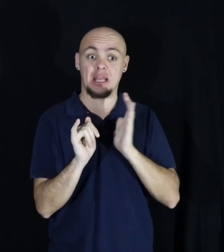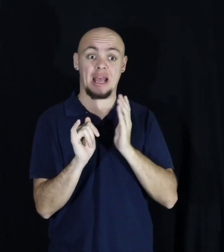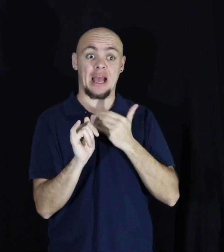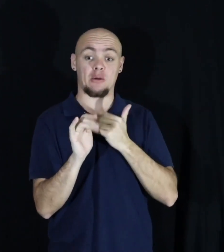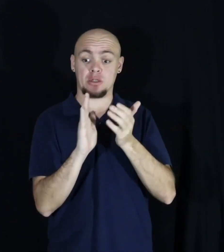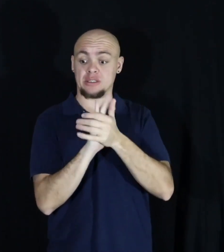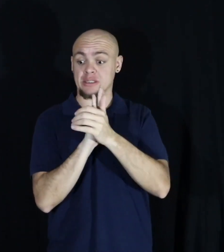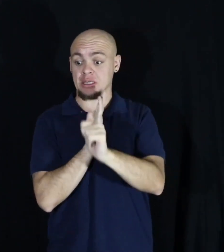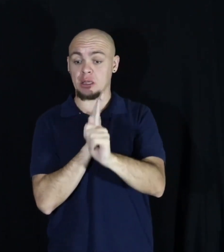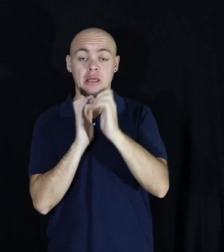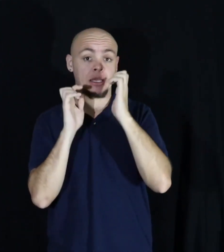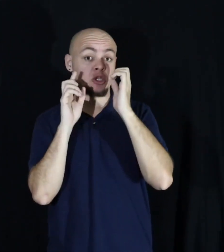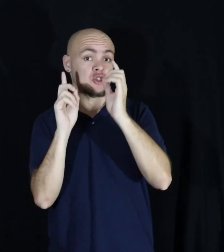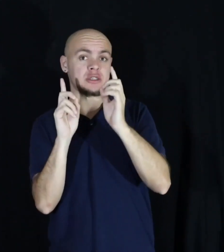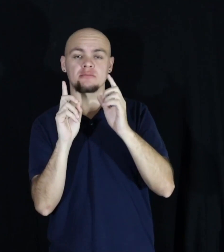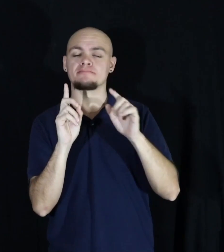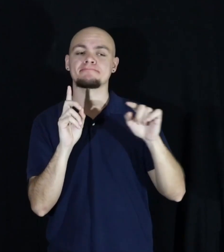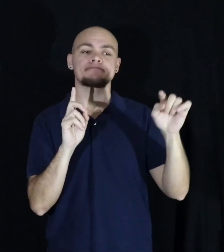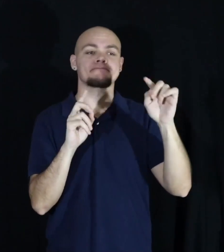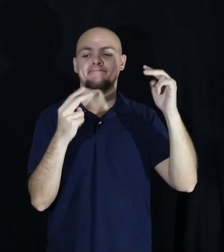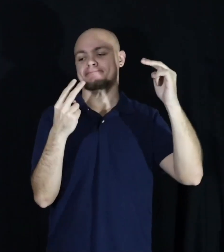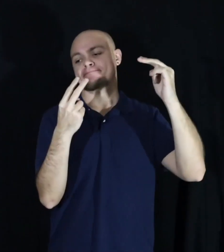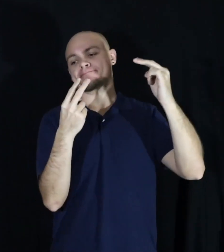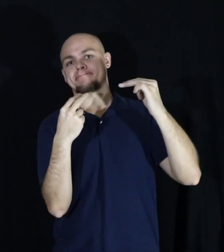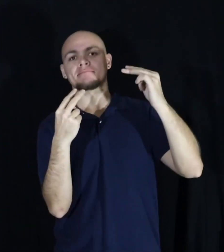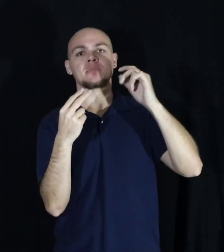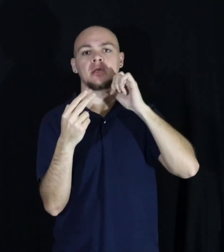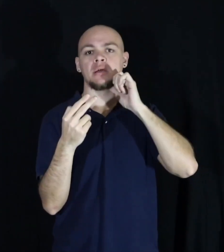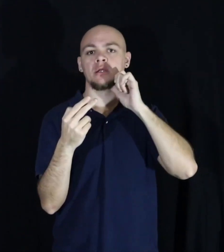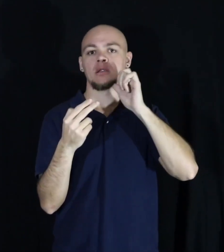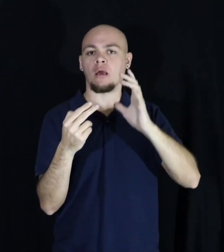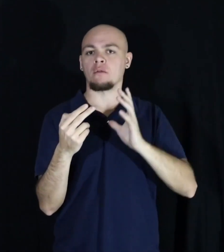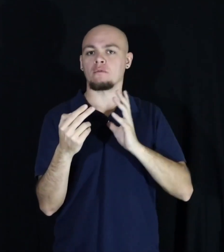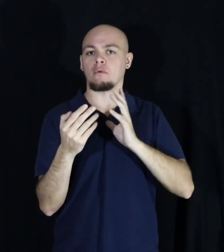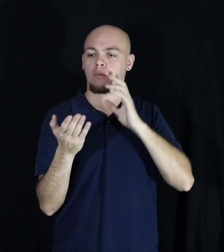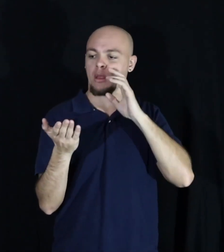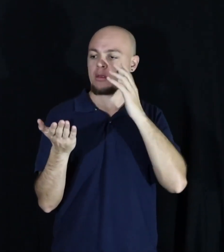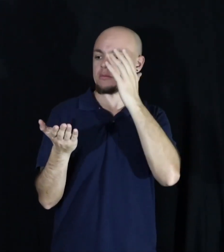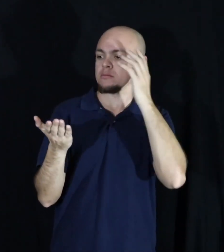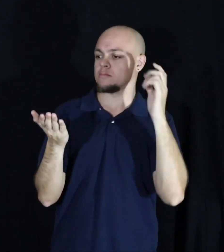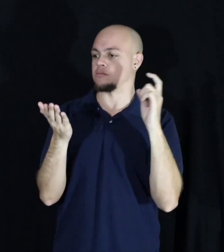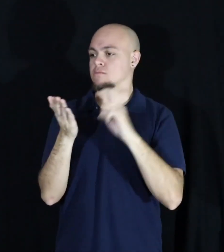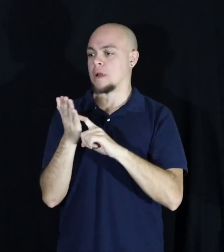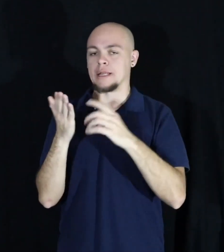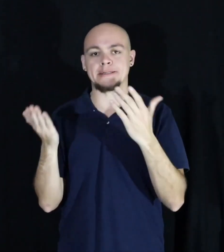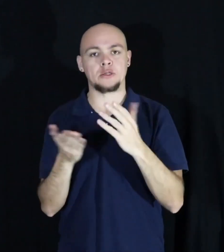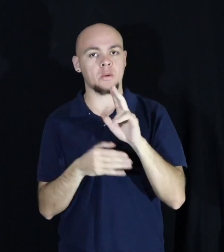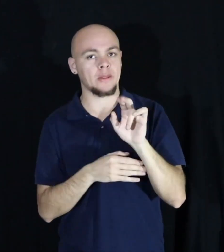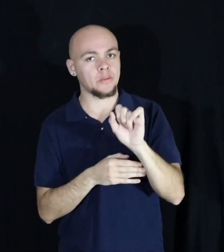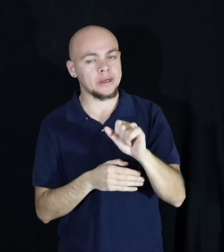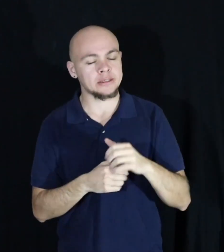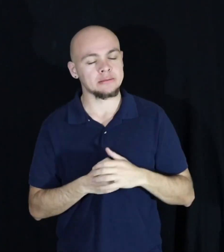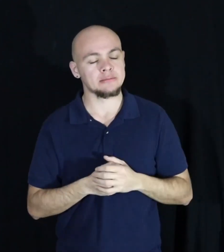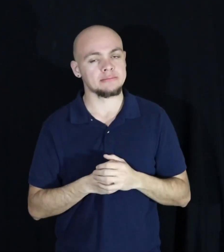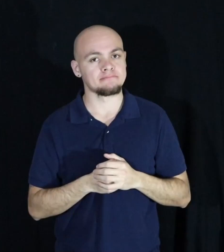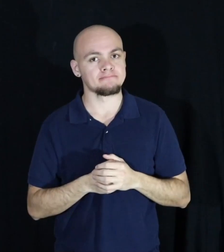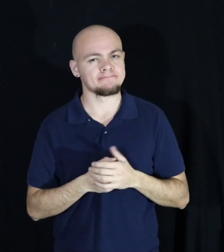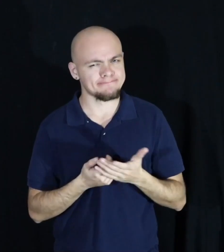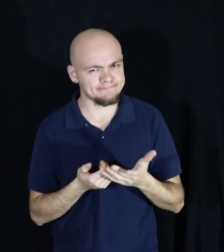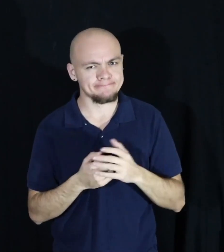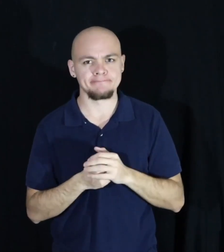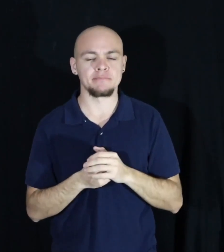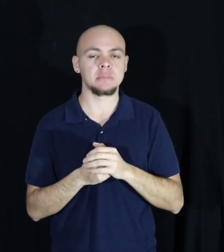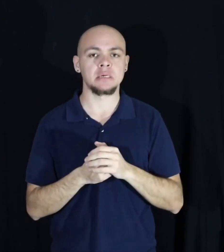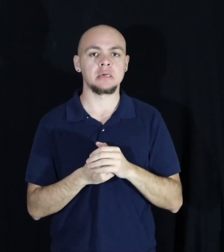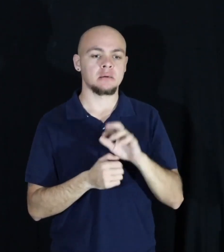expertise in education is not yet formally recognized in the US. But it's not just about